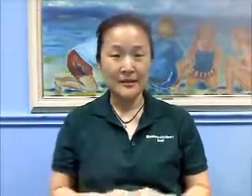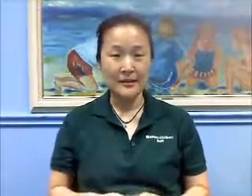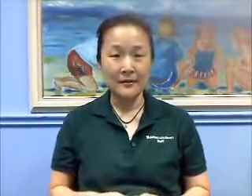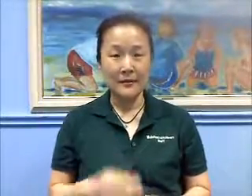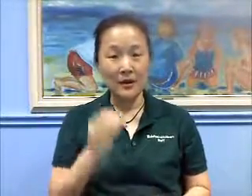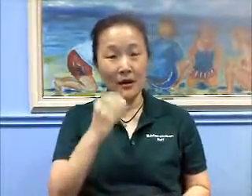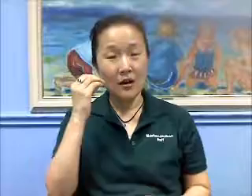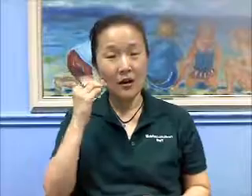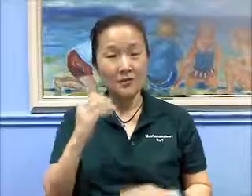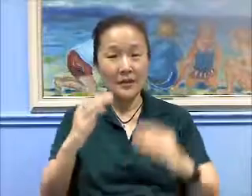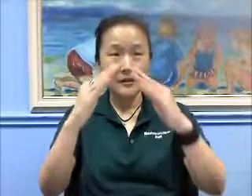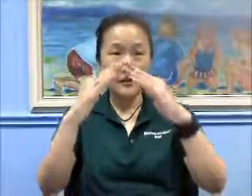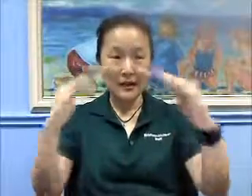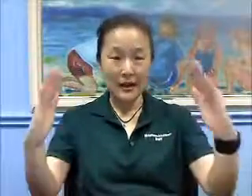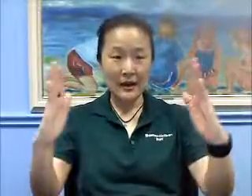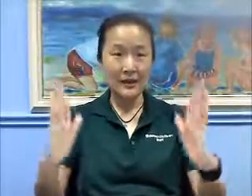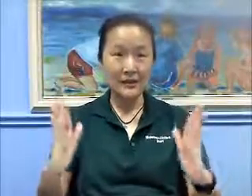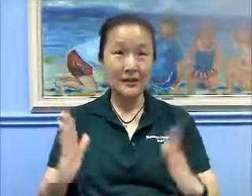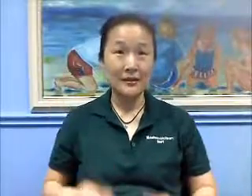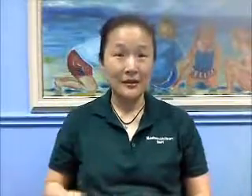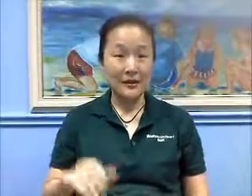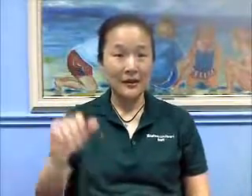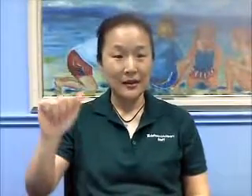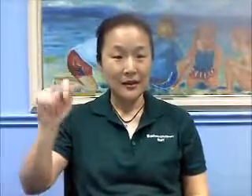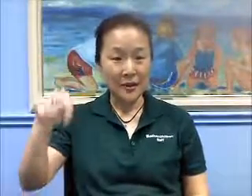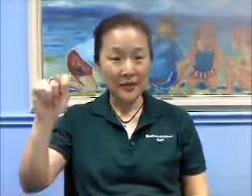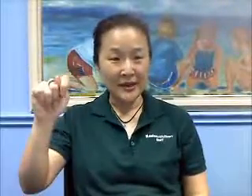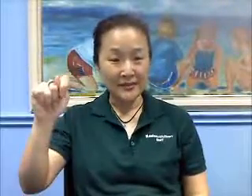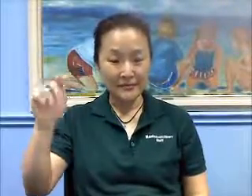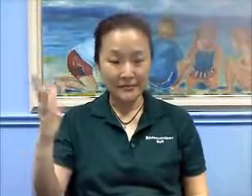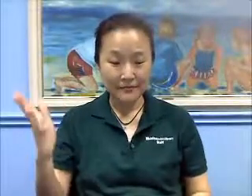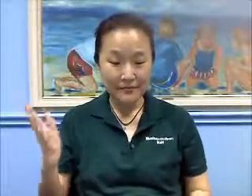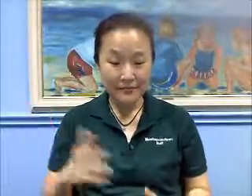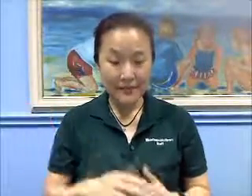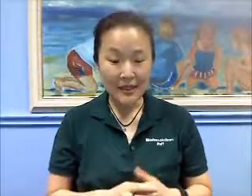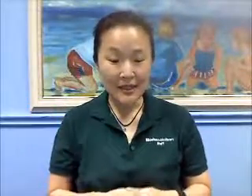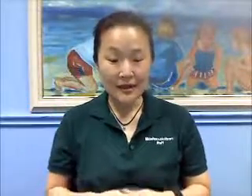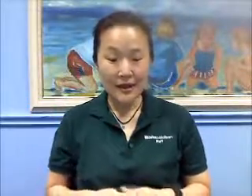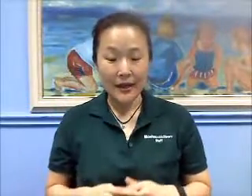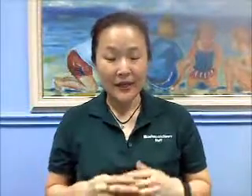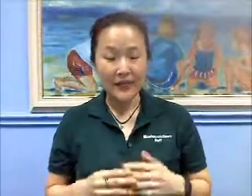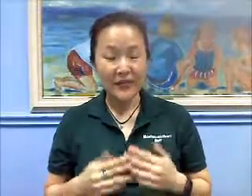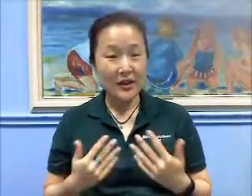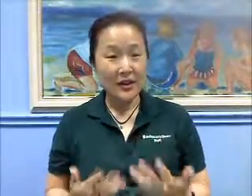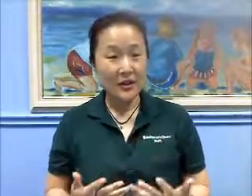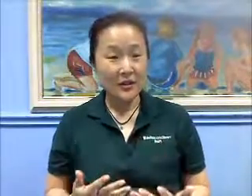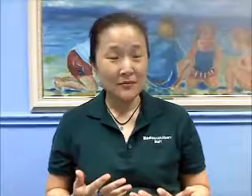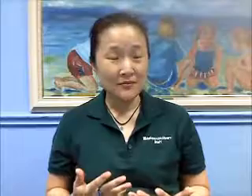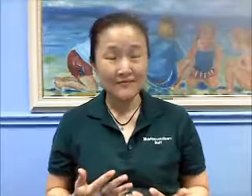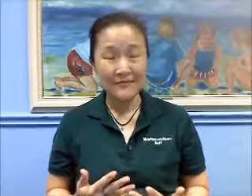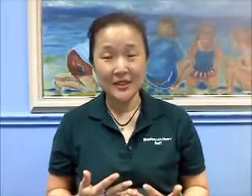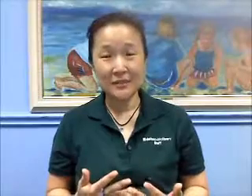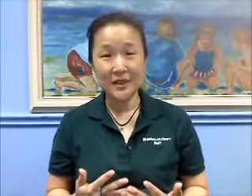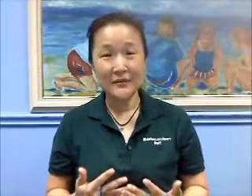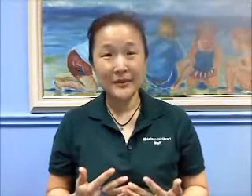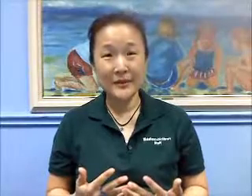So home, house, apartment. And if you're not at home, you're probably at